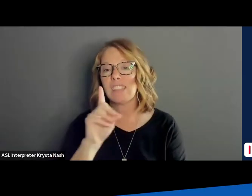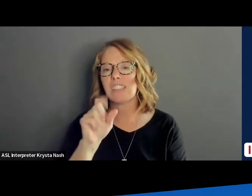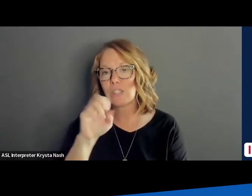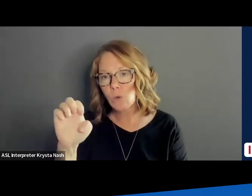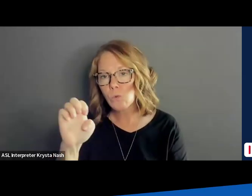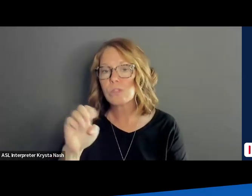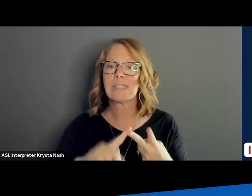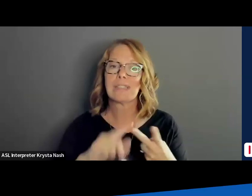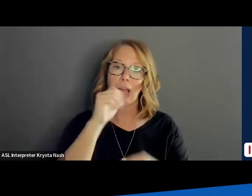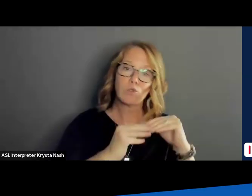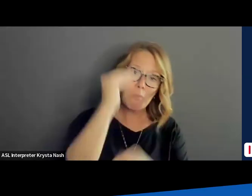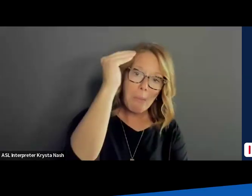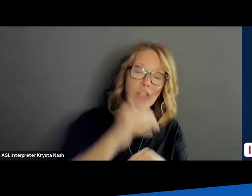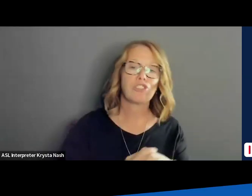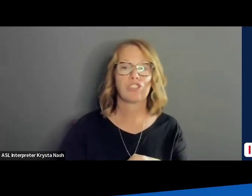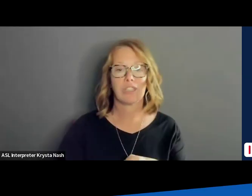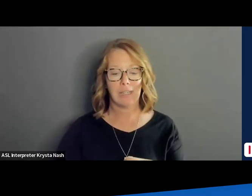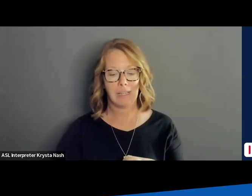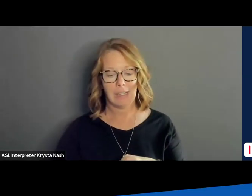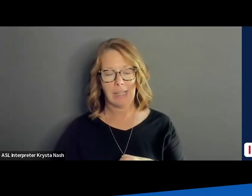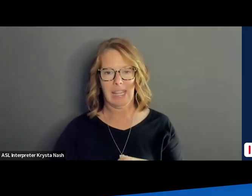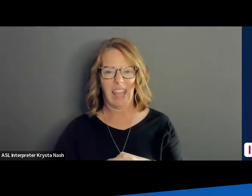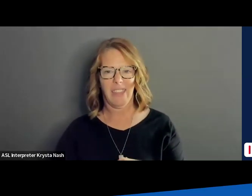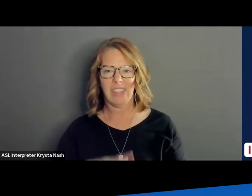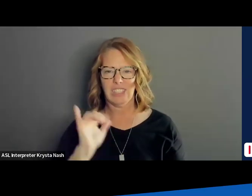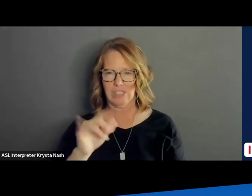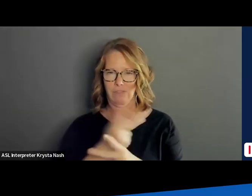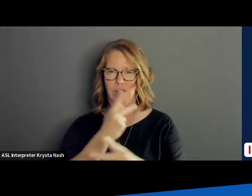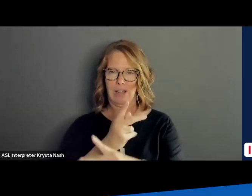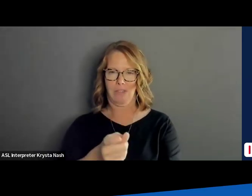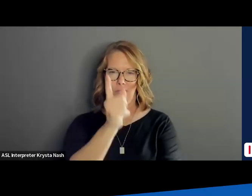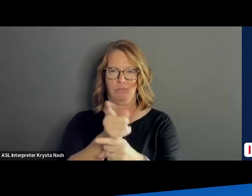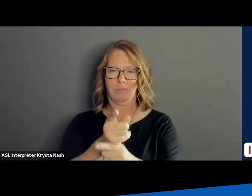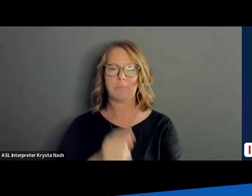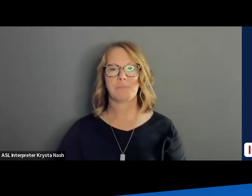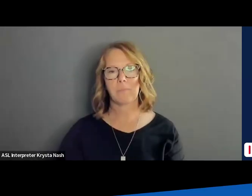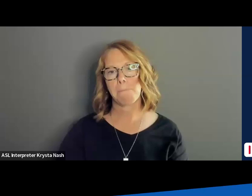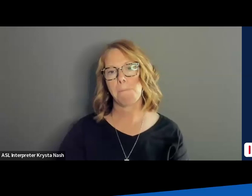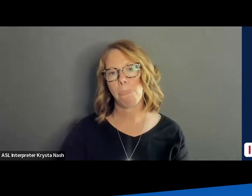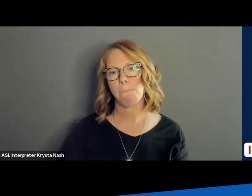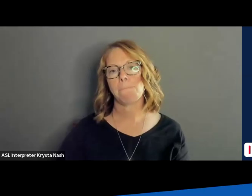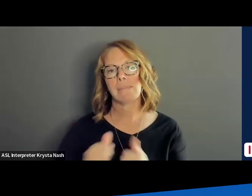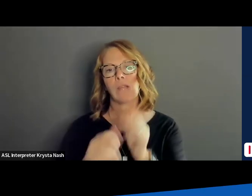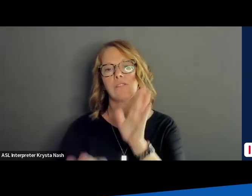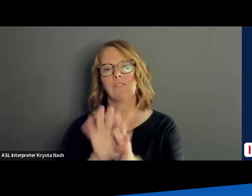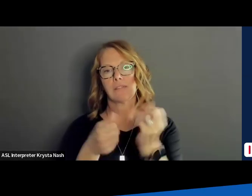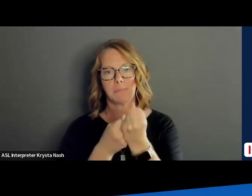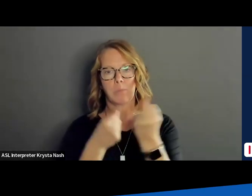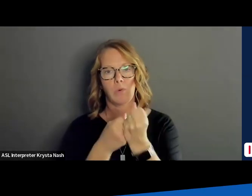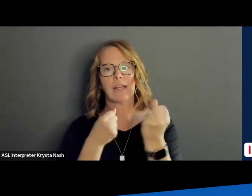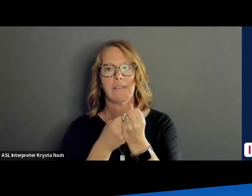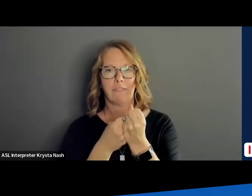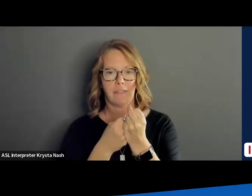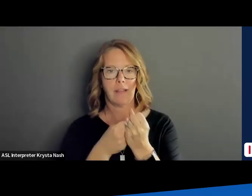dose that's not too much, and just hitting that sweet spot. So, how to find a supportive primary